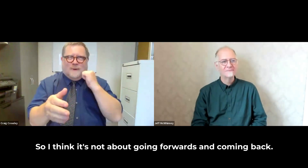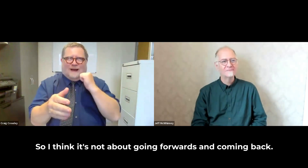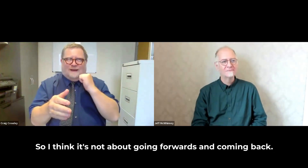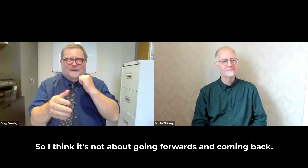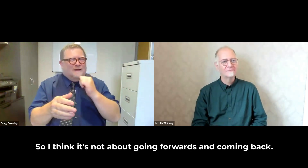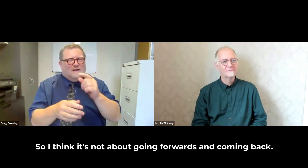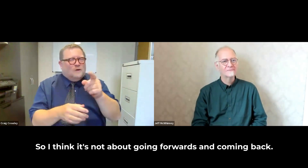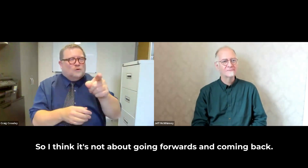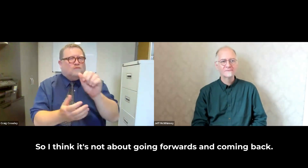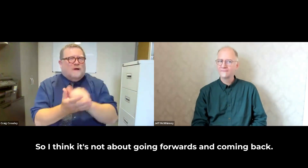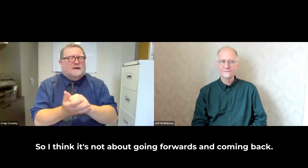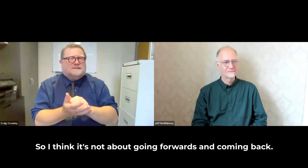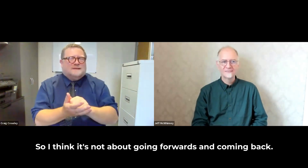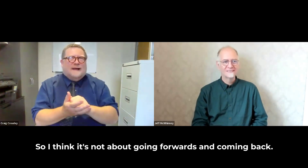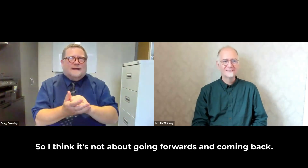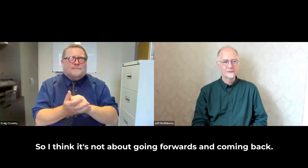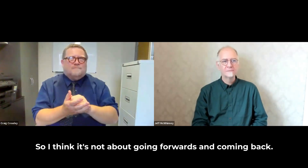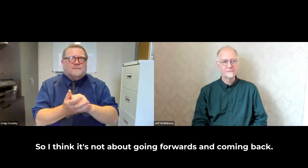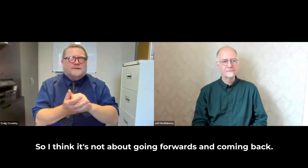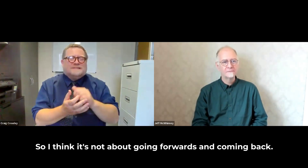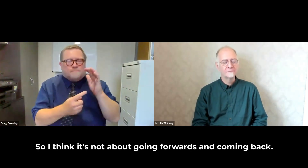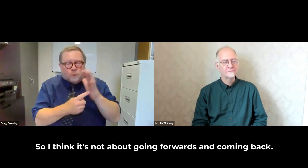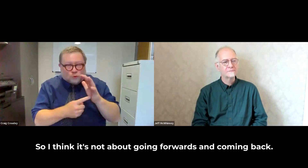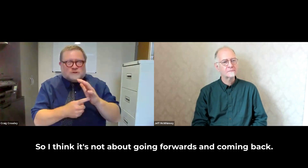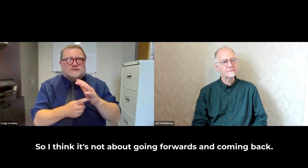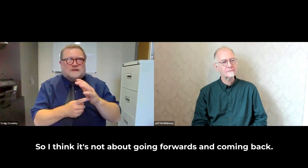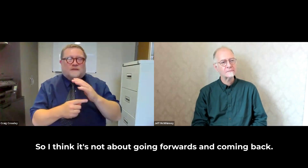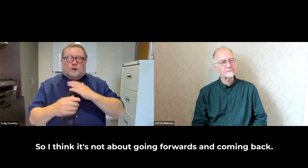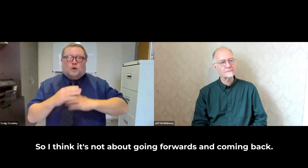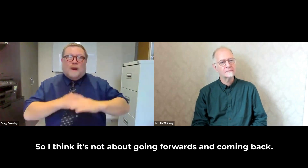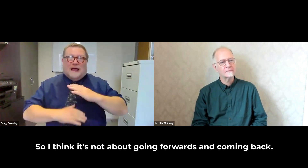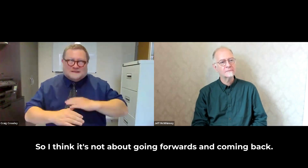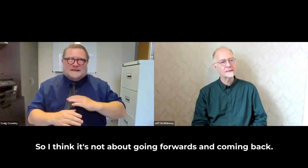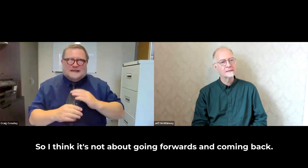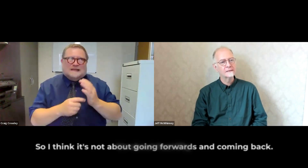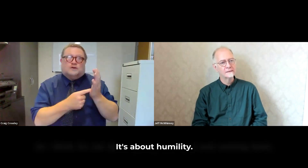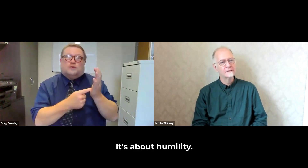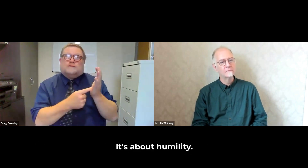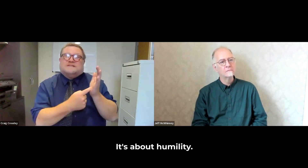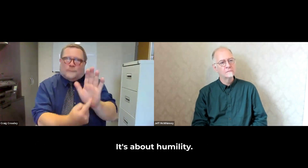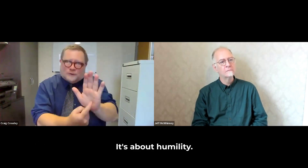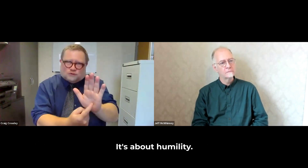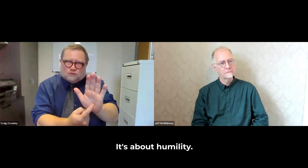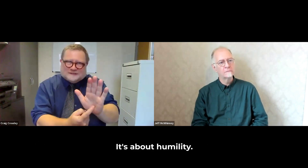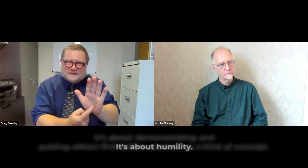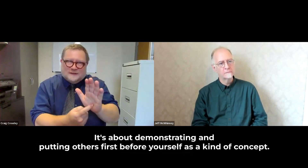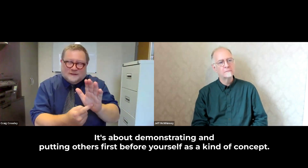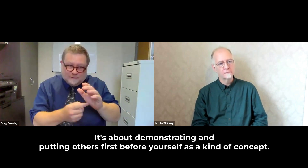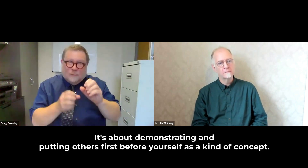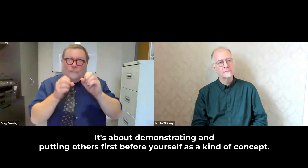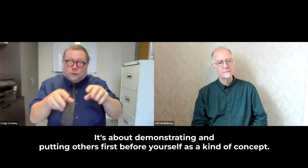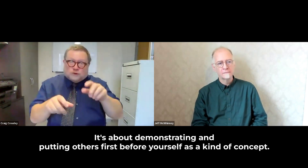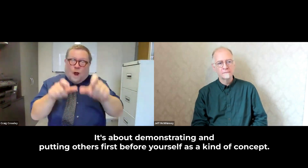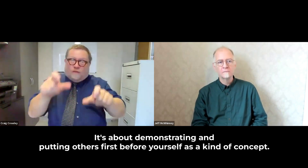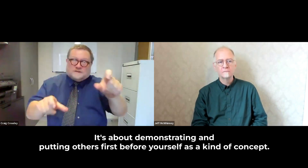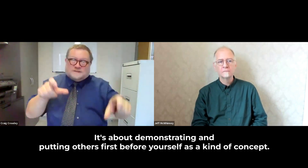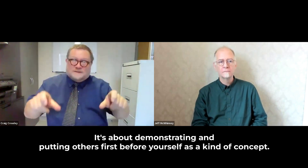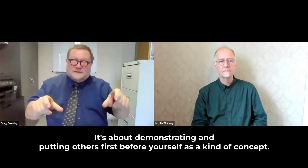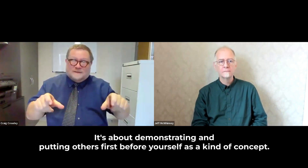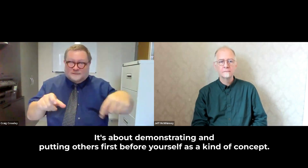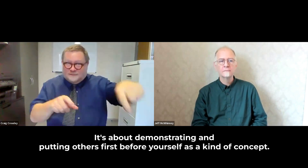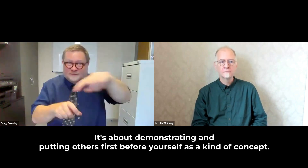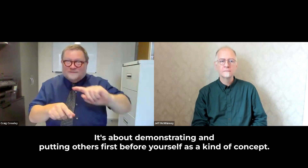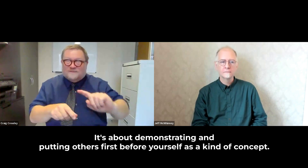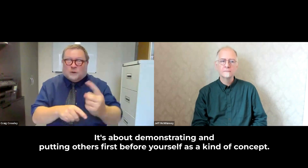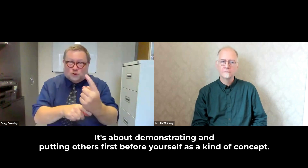So I think, you know, it's not about going forwards and coming back. It's about humility. It's about